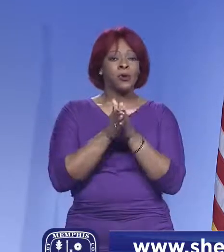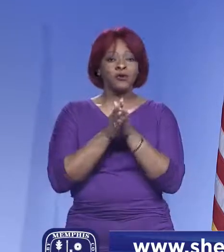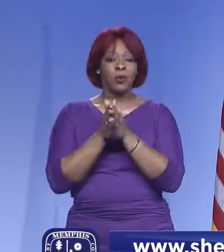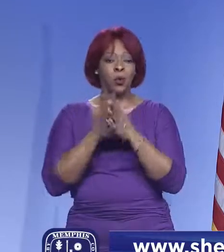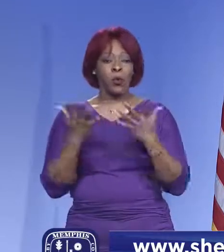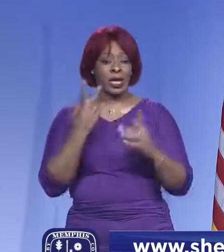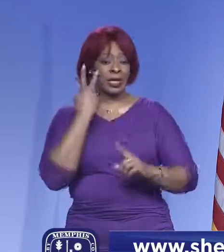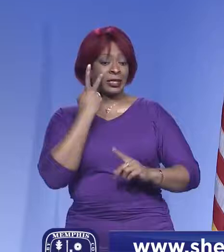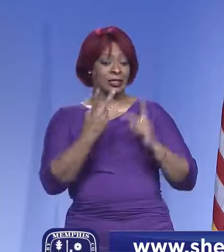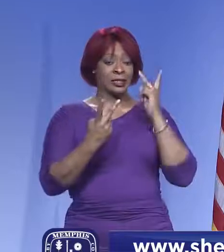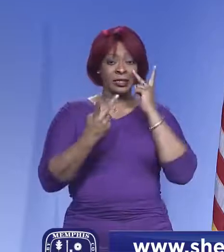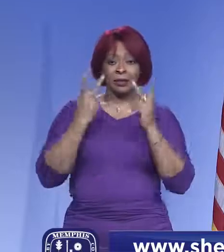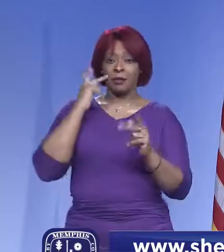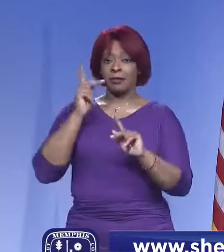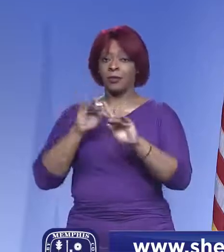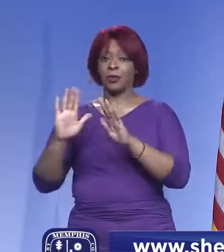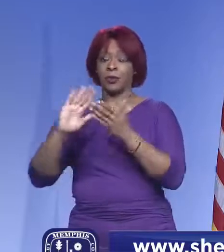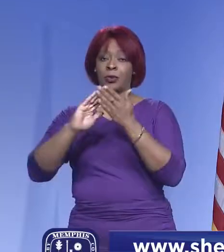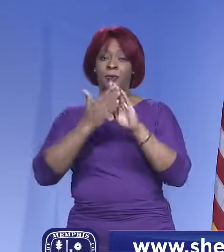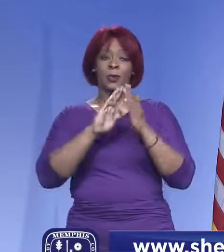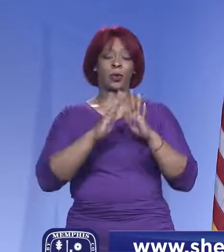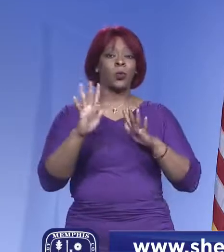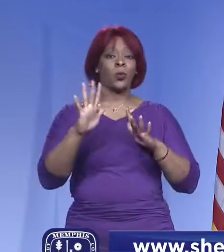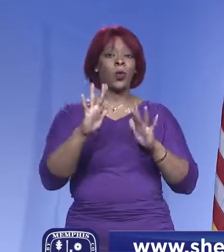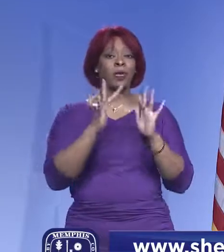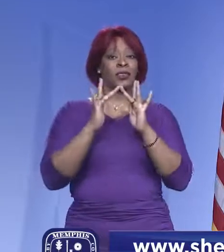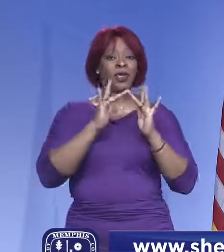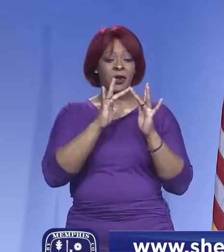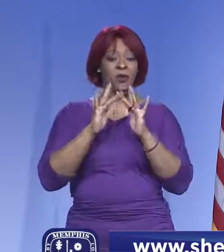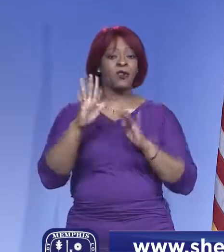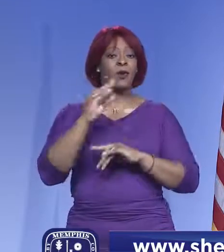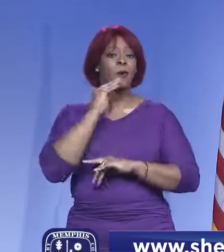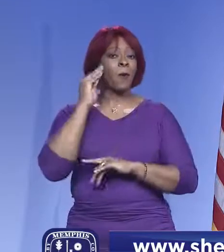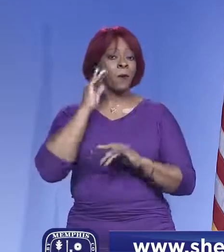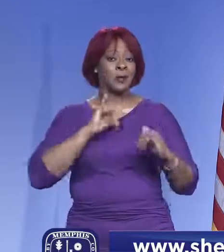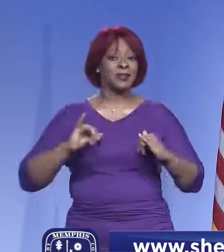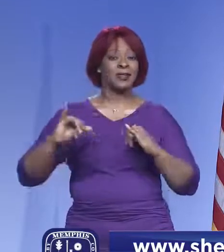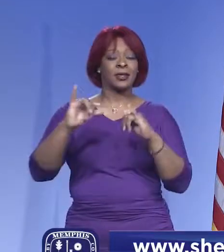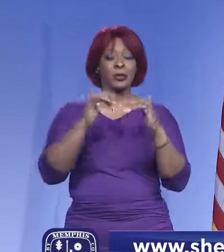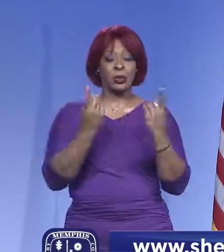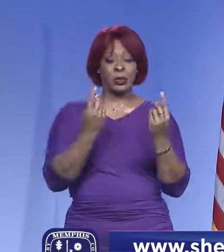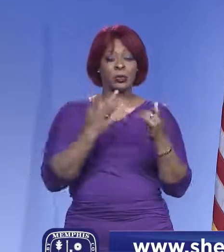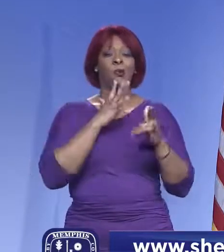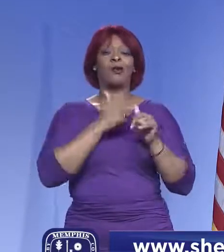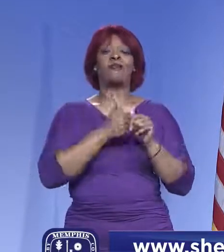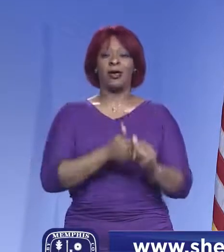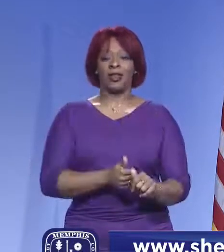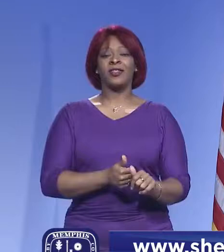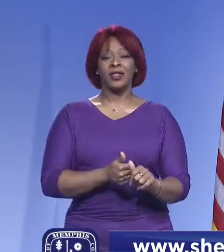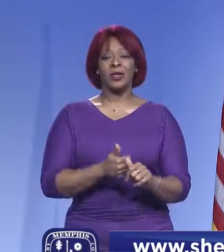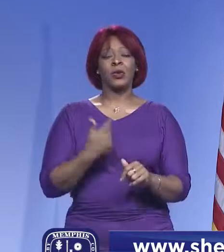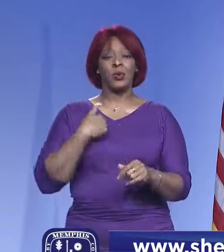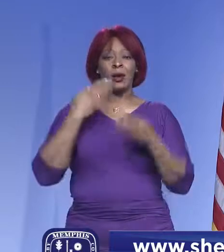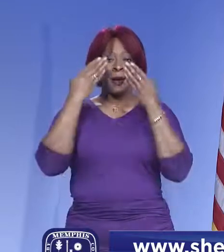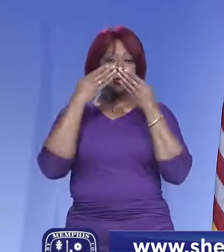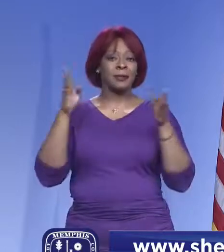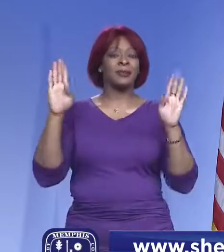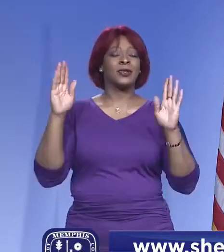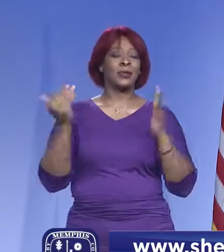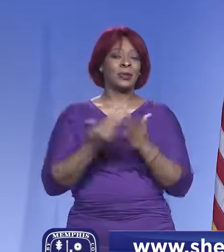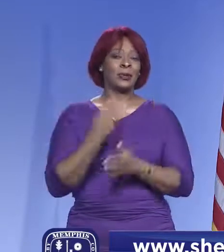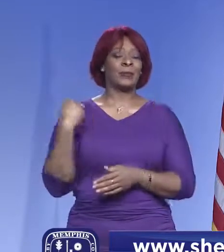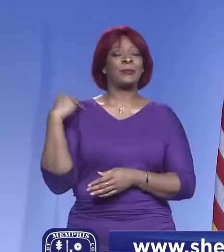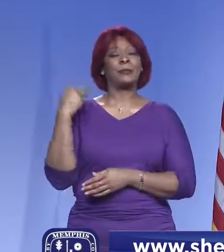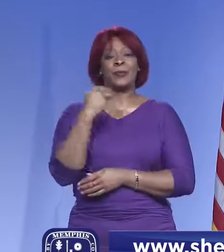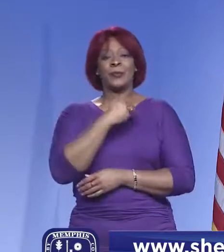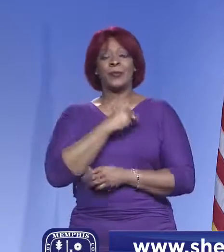what folks in their community and in their networks and in their households are doing. And so we're optimistic about the new members of the